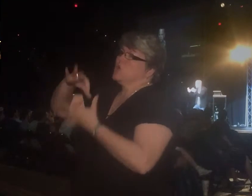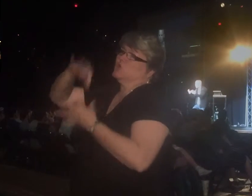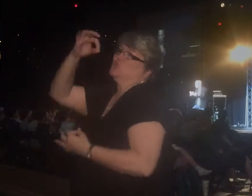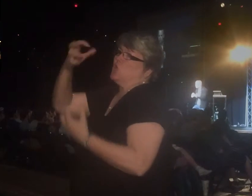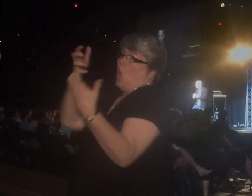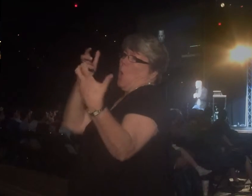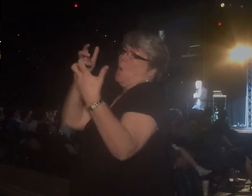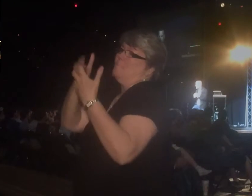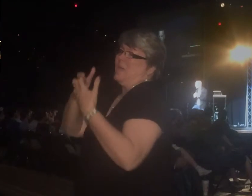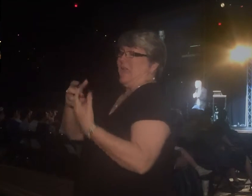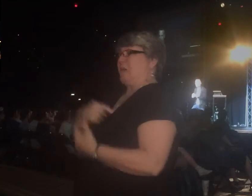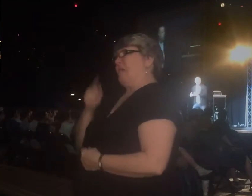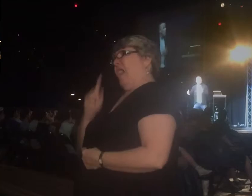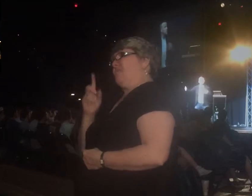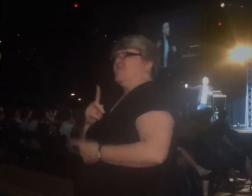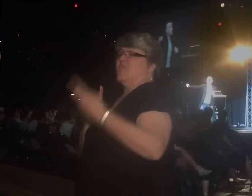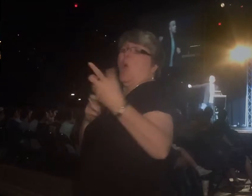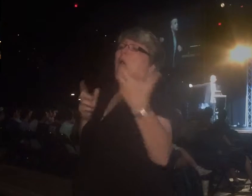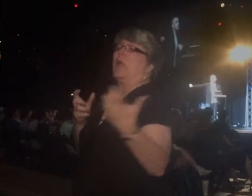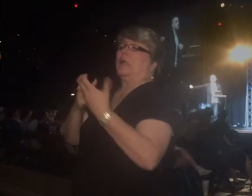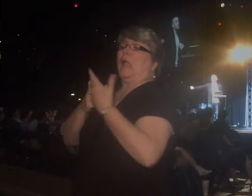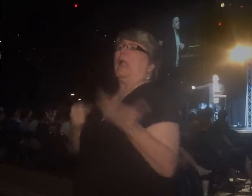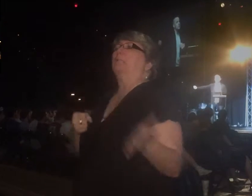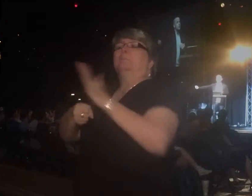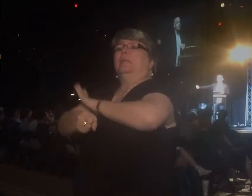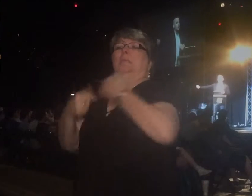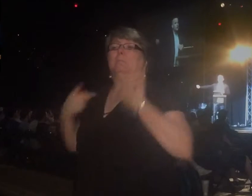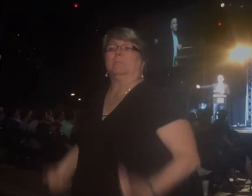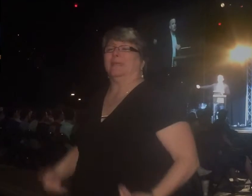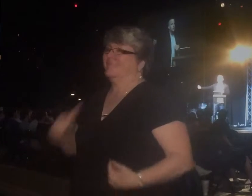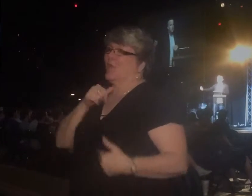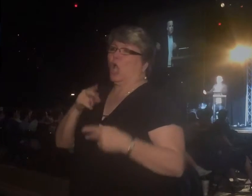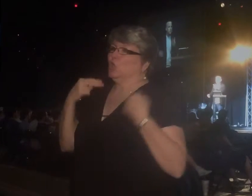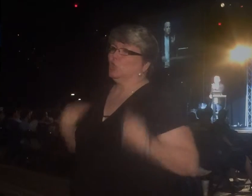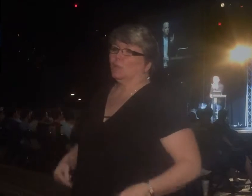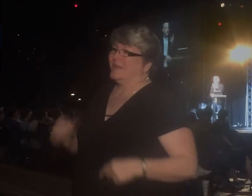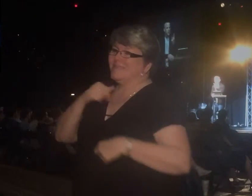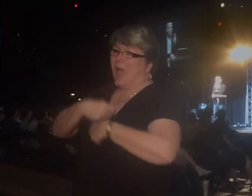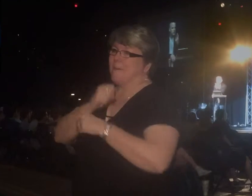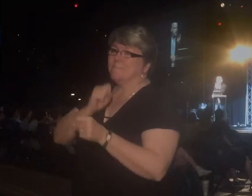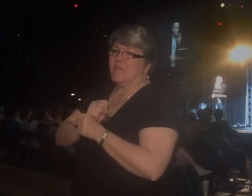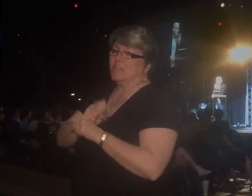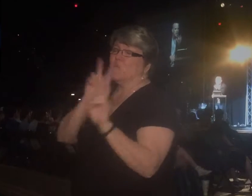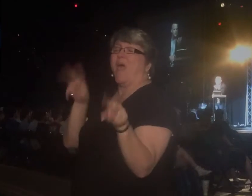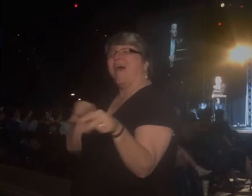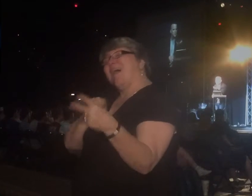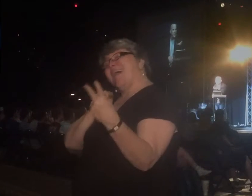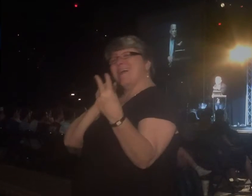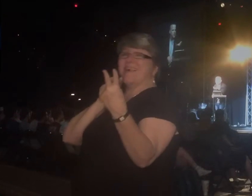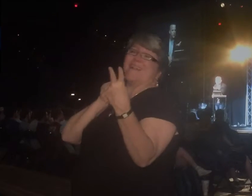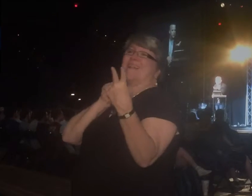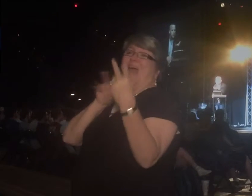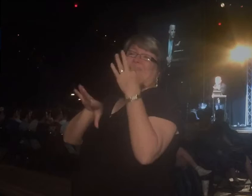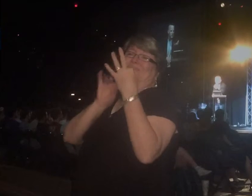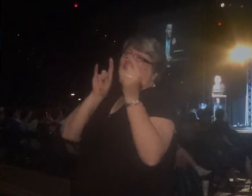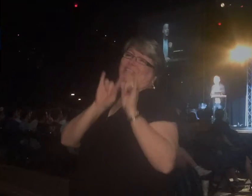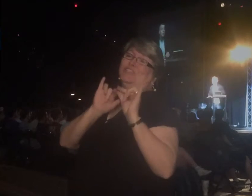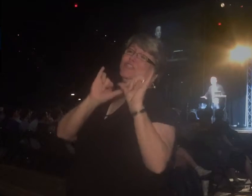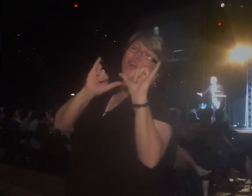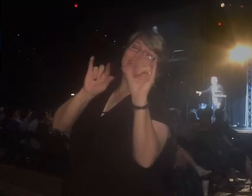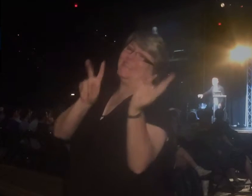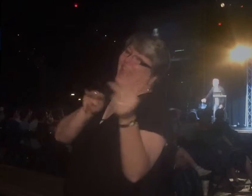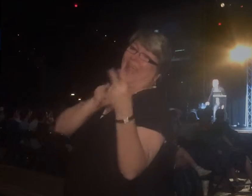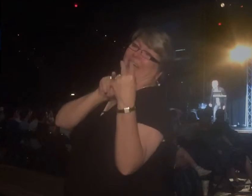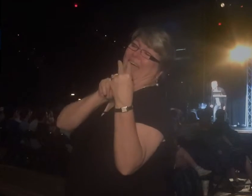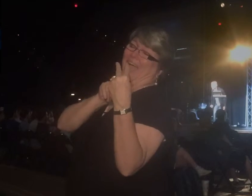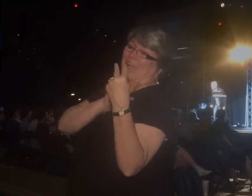it's someone who will just complete my soul, that's not what a human being's designed to do. You're not meant to stare into each other's eyes and find eternity and bliss. You're